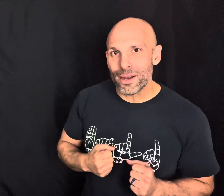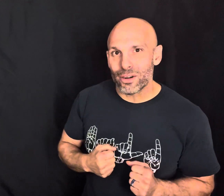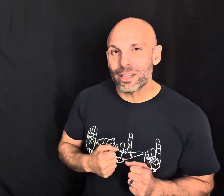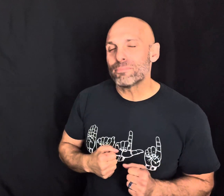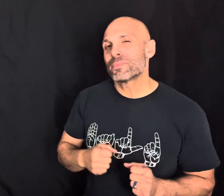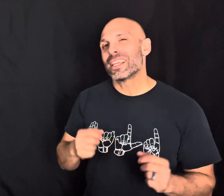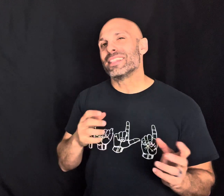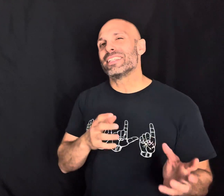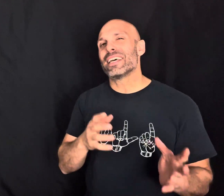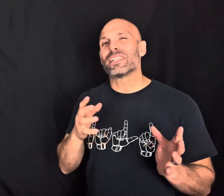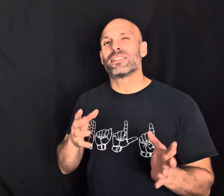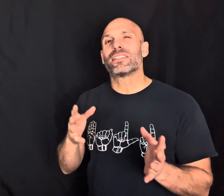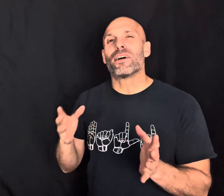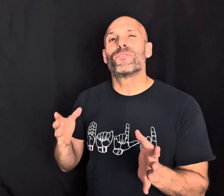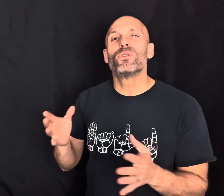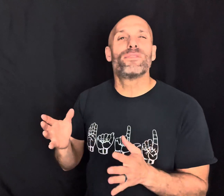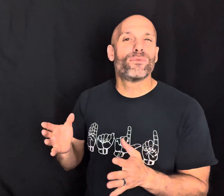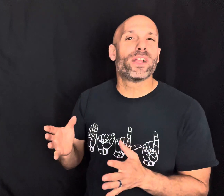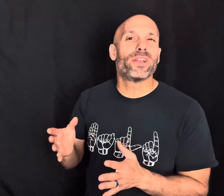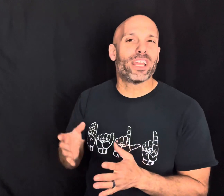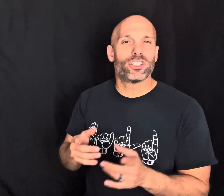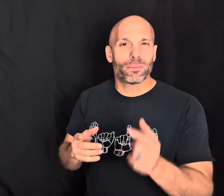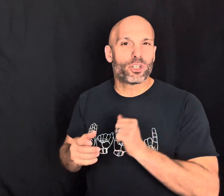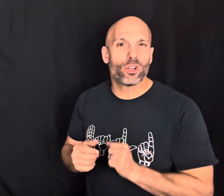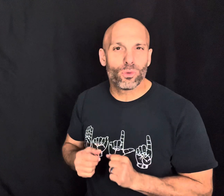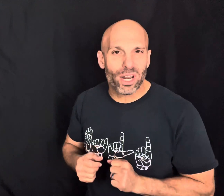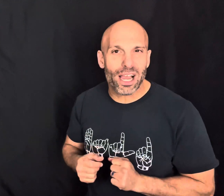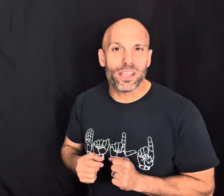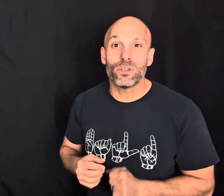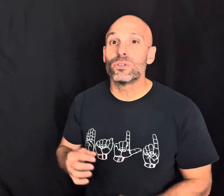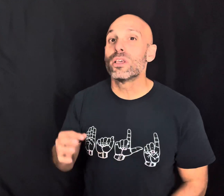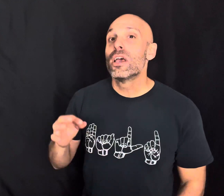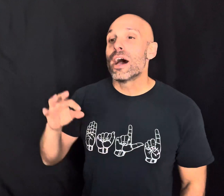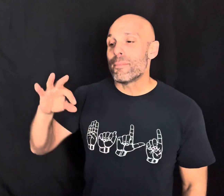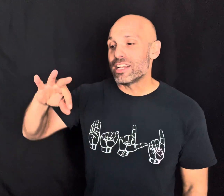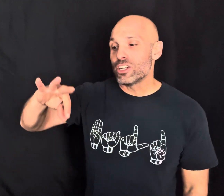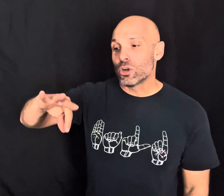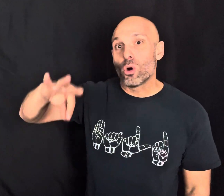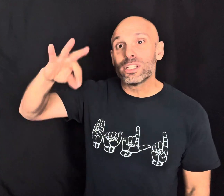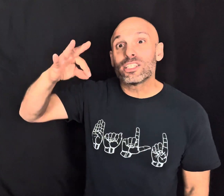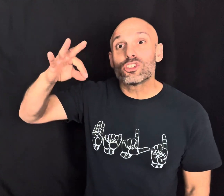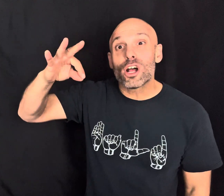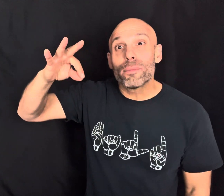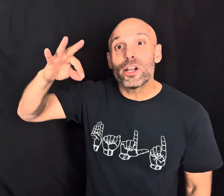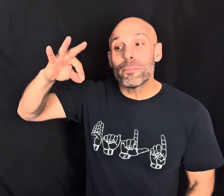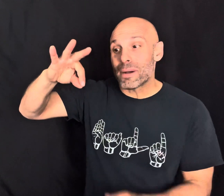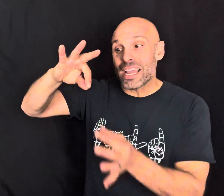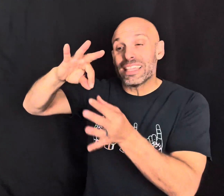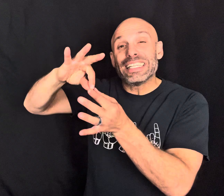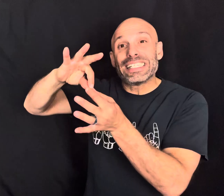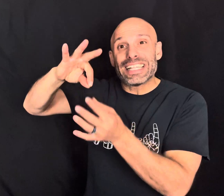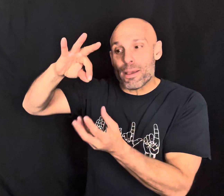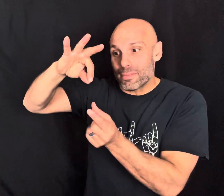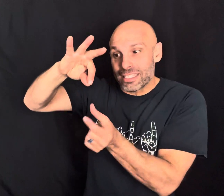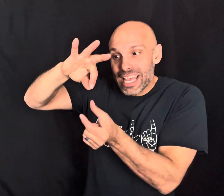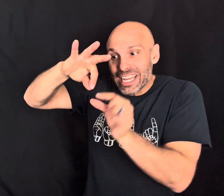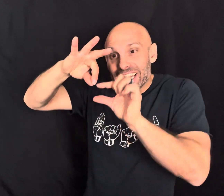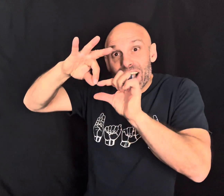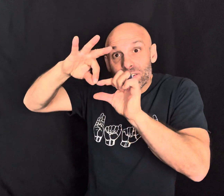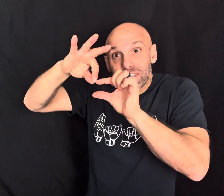Strawberry, and this has a few different variations. I'm going to show you the one I use. Imagine you're holding the strawberry by the stem. It's hanging down,